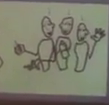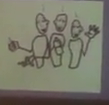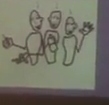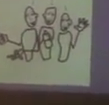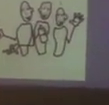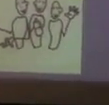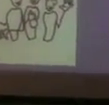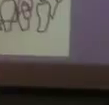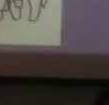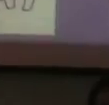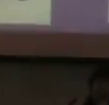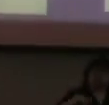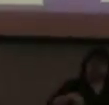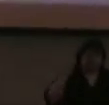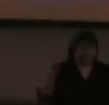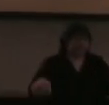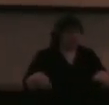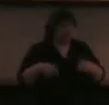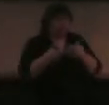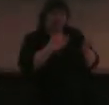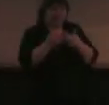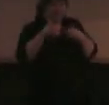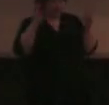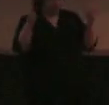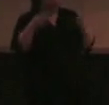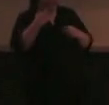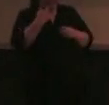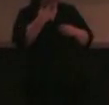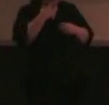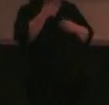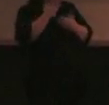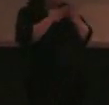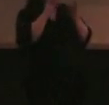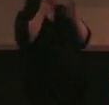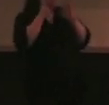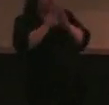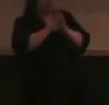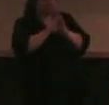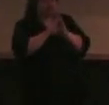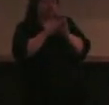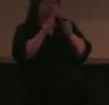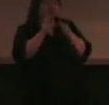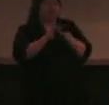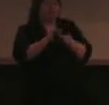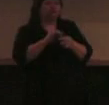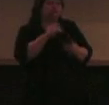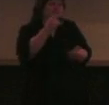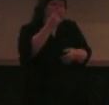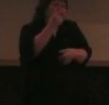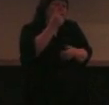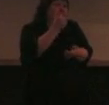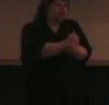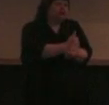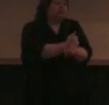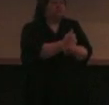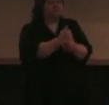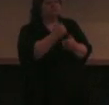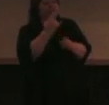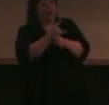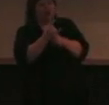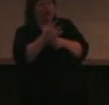issues. Whatever the issue is. I just put up here just some pictures that are just based upon drugs and alcohol and cigarette smoking, for